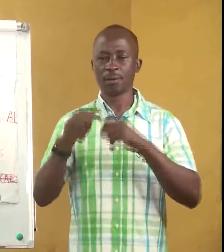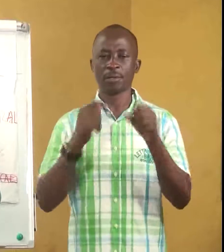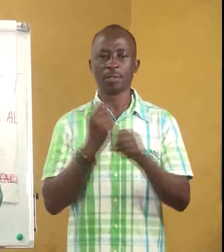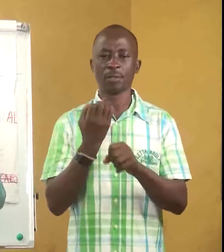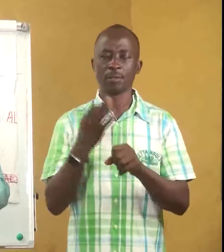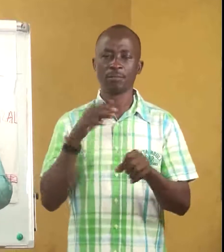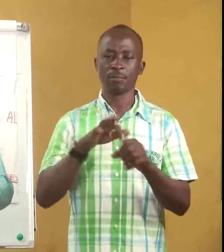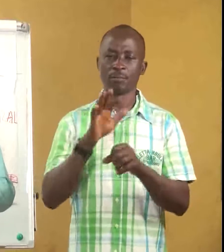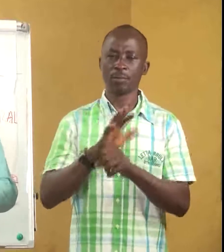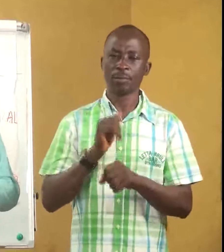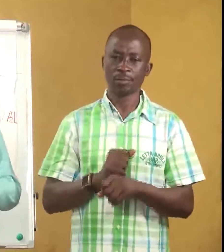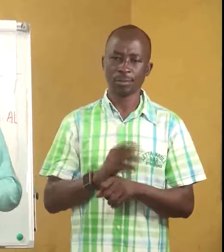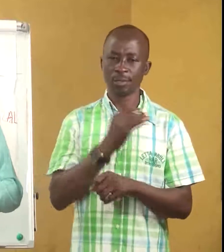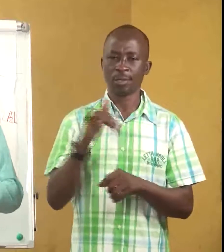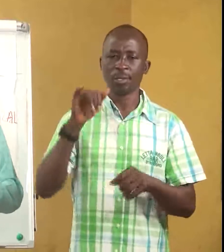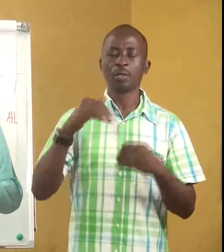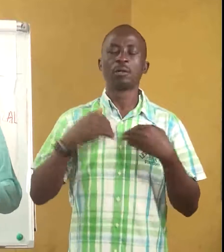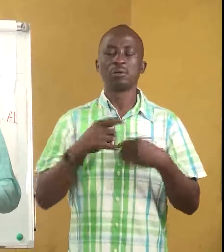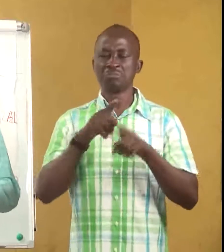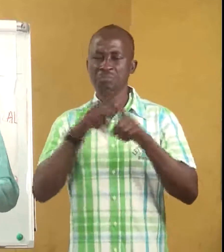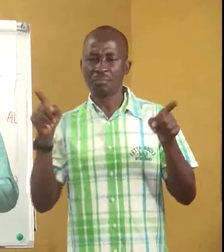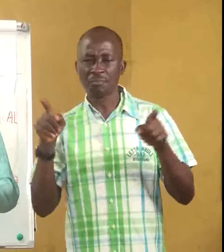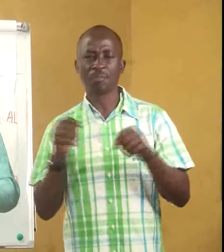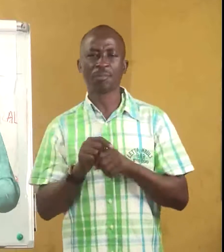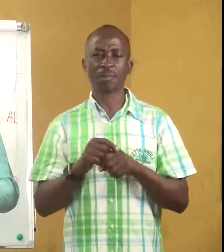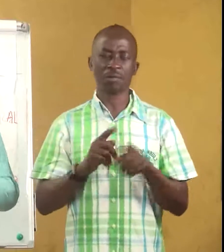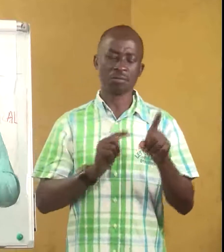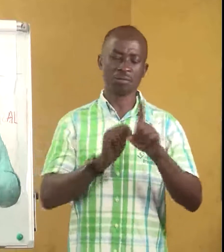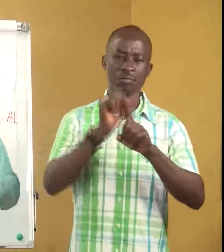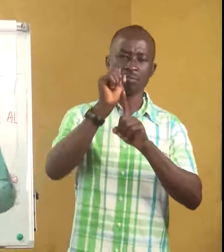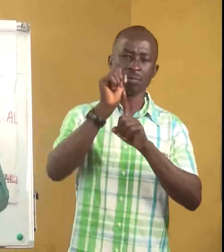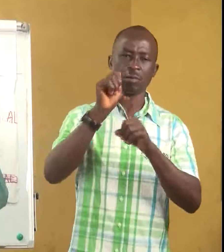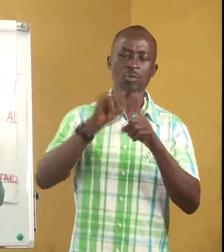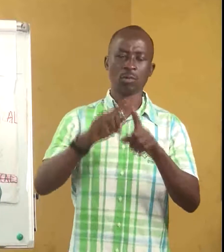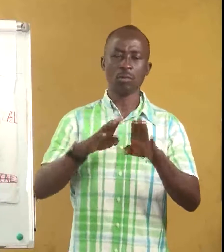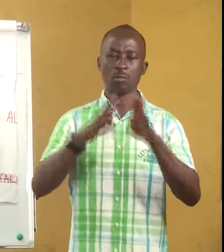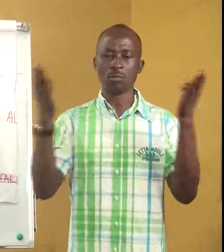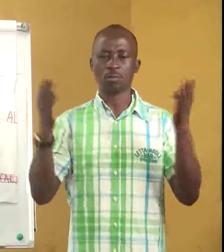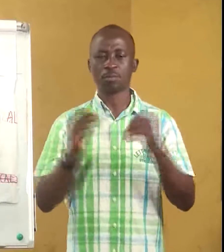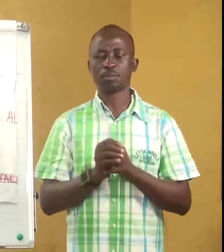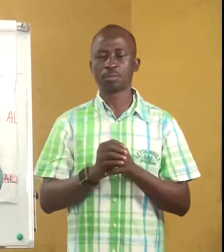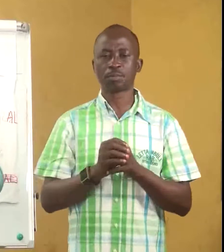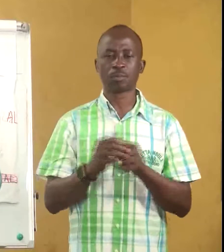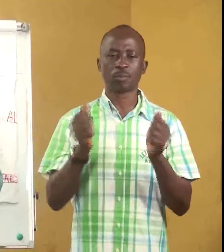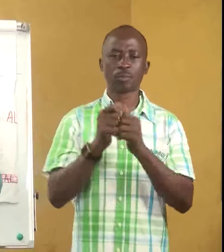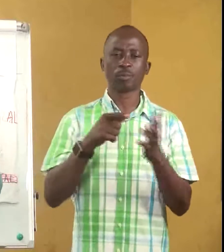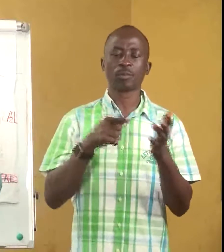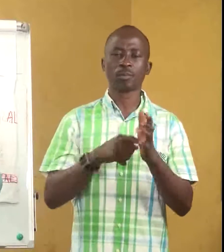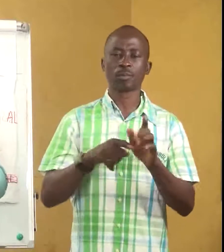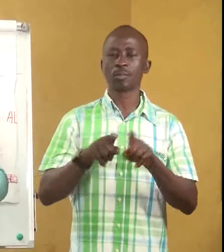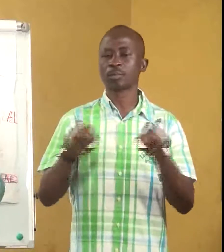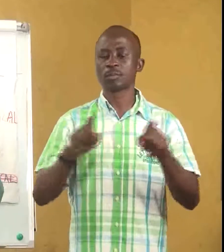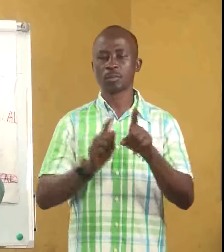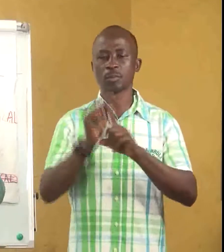minerals, and they have different temperature to expand. So with the different temperature